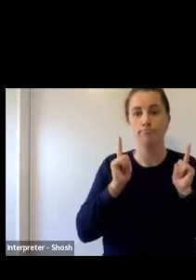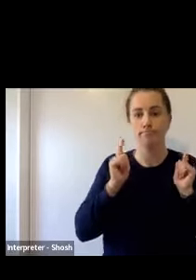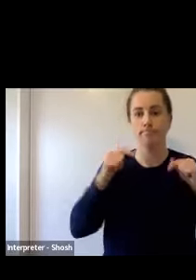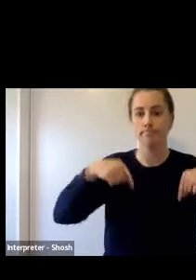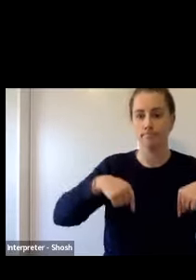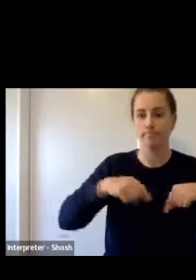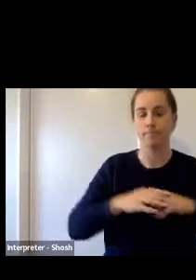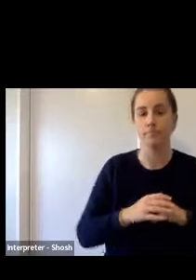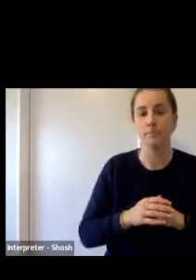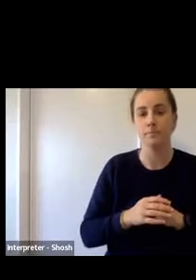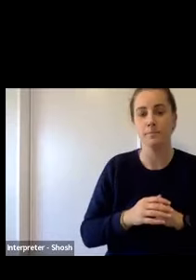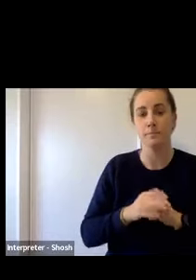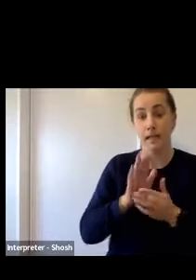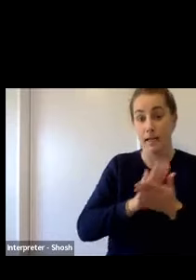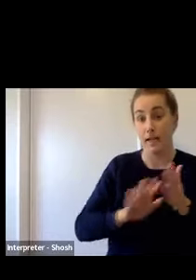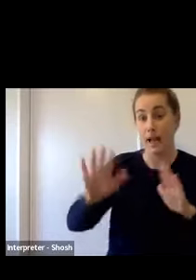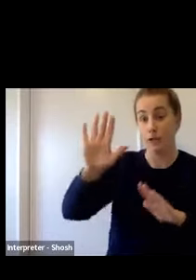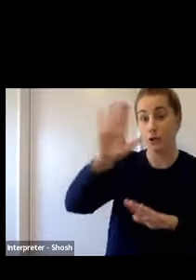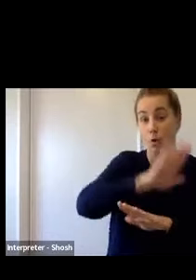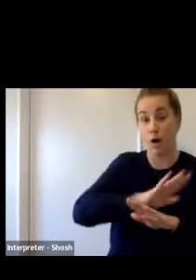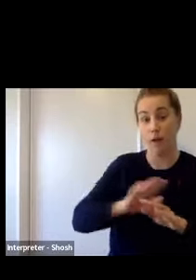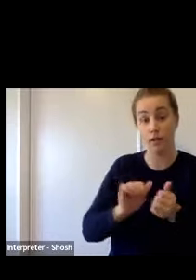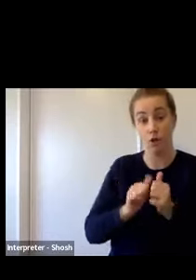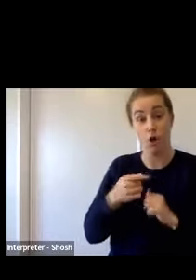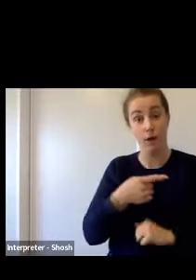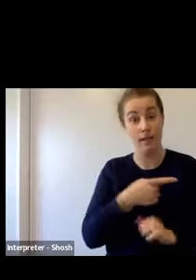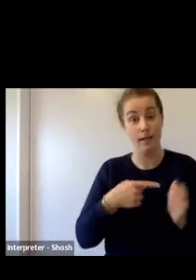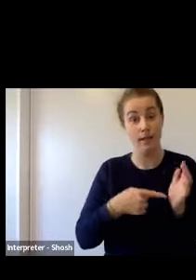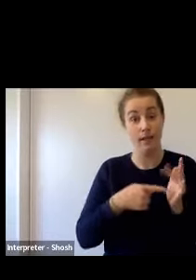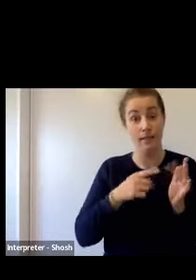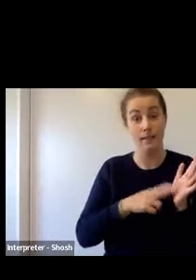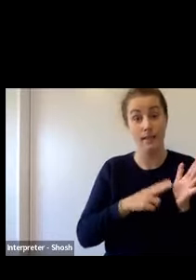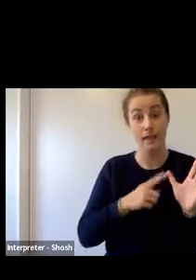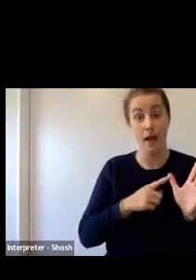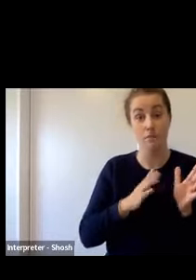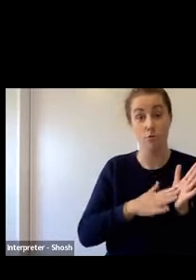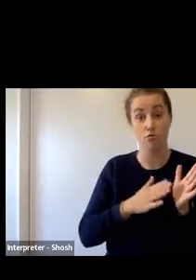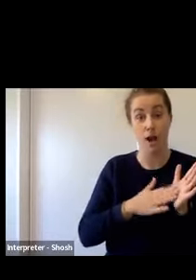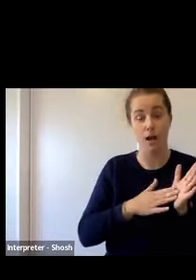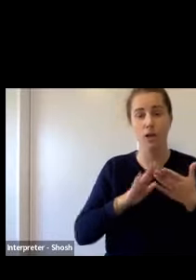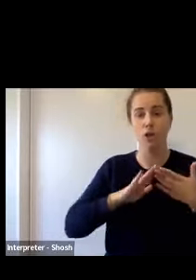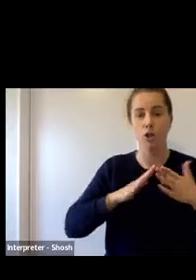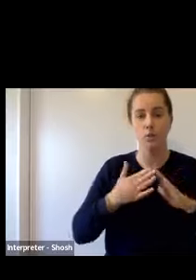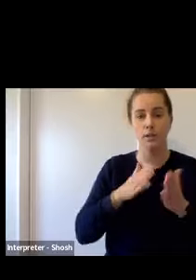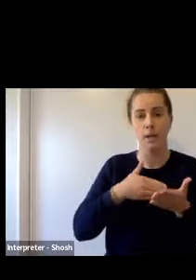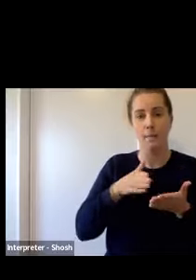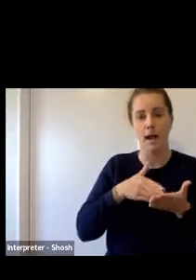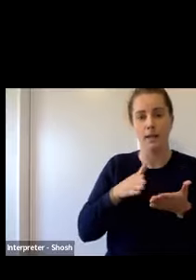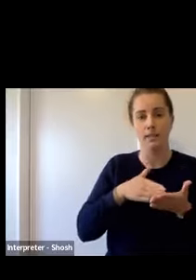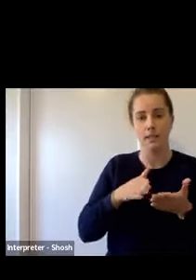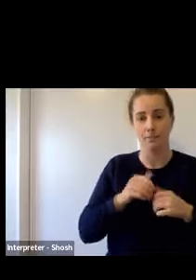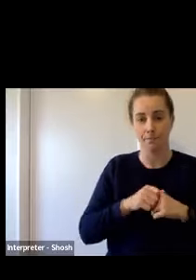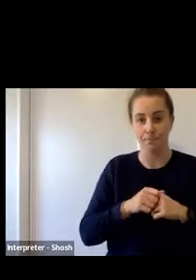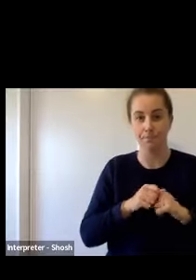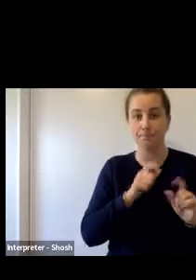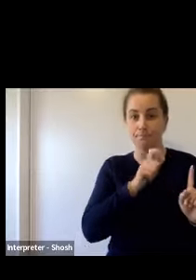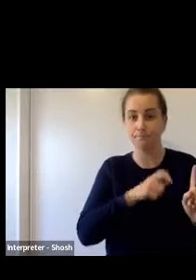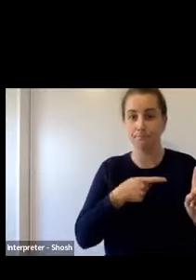network nationwide, and my colleague here, Tina Morell, is our community marketing coordinator. So